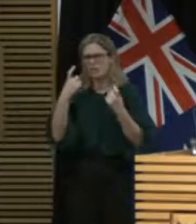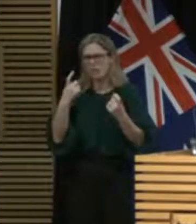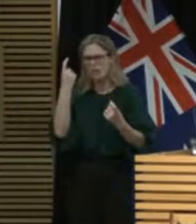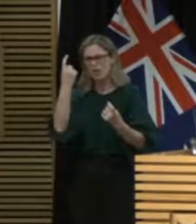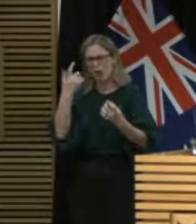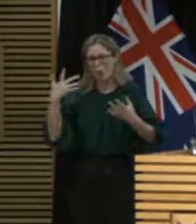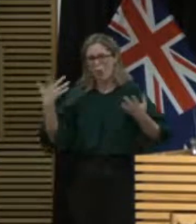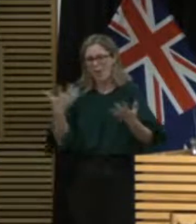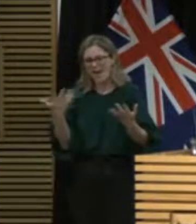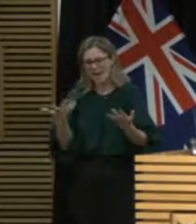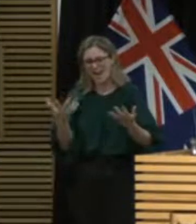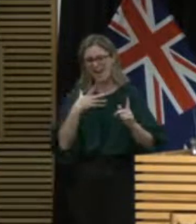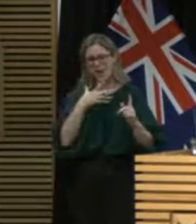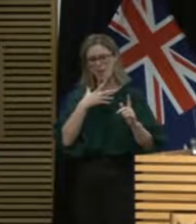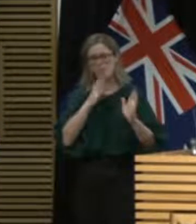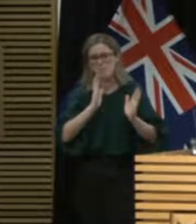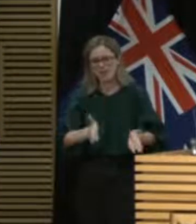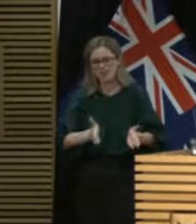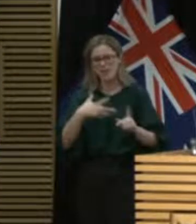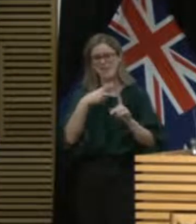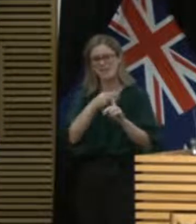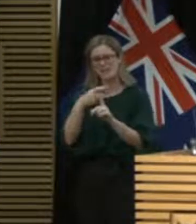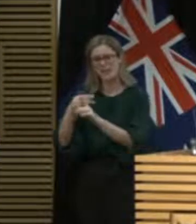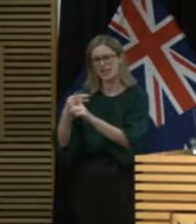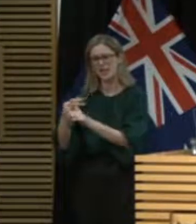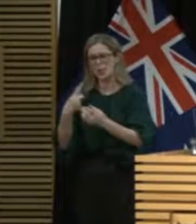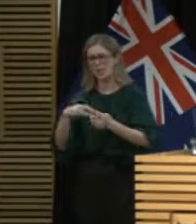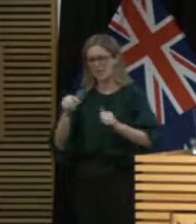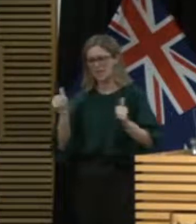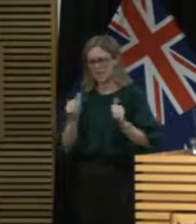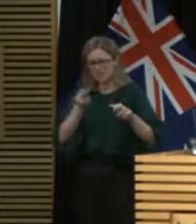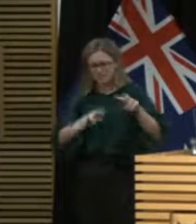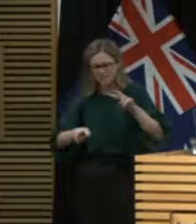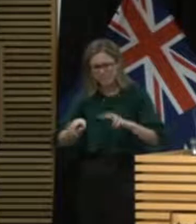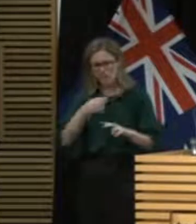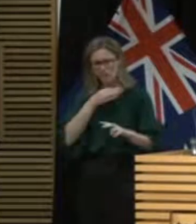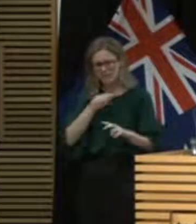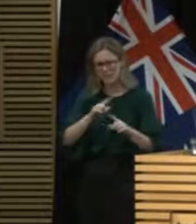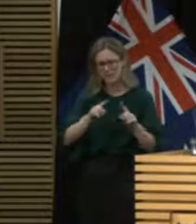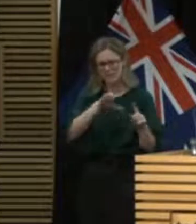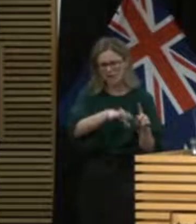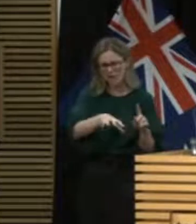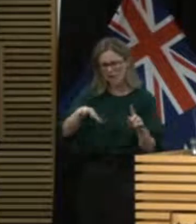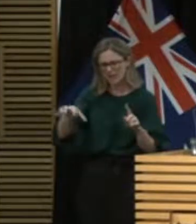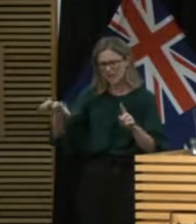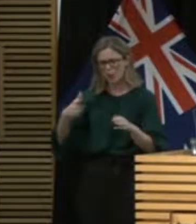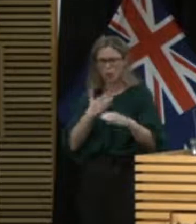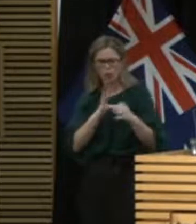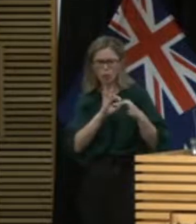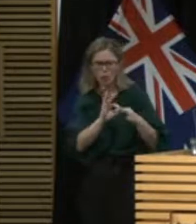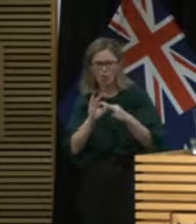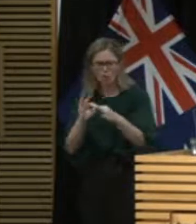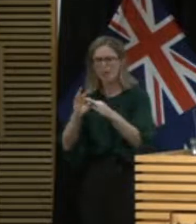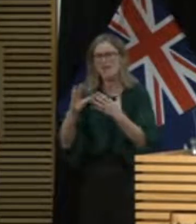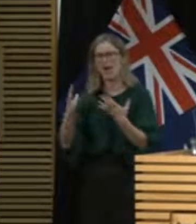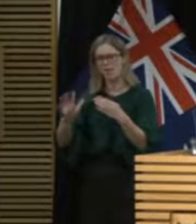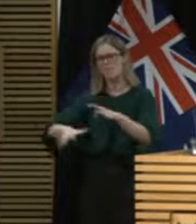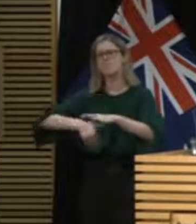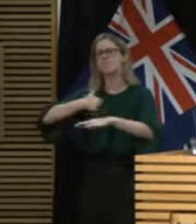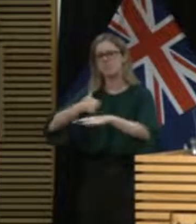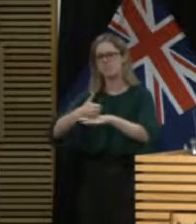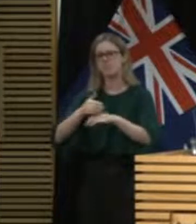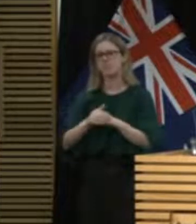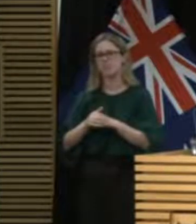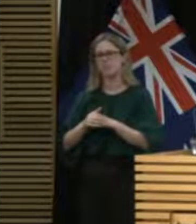as the risk has been identified, we've moved through those sectors, carefully considered it, worked alongside those sectors and then implemented.